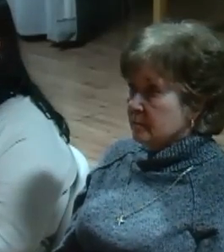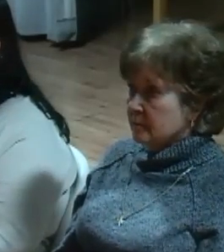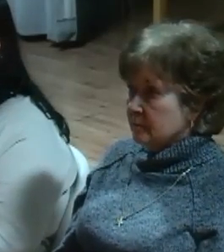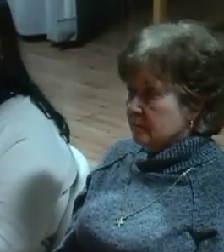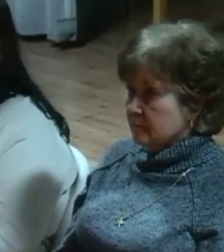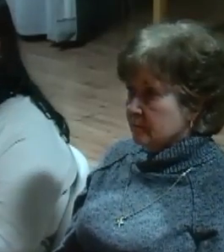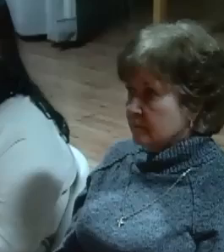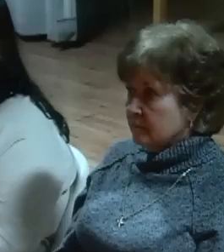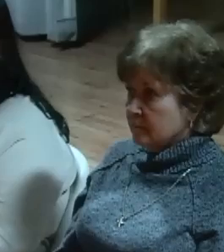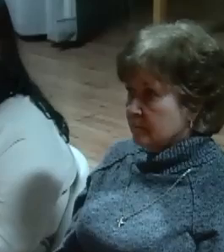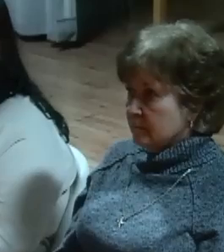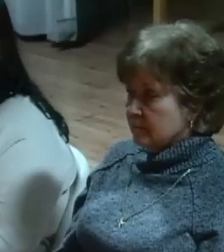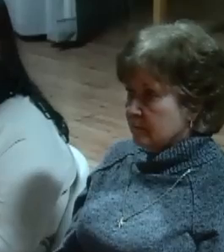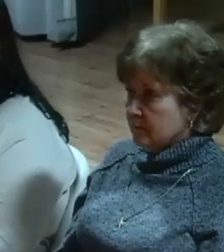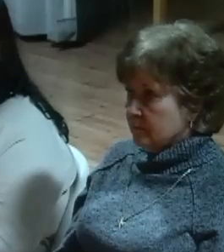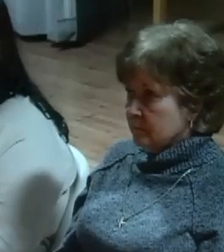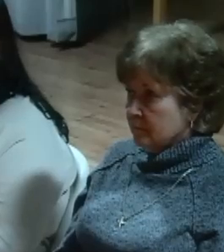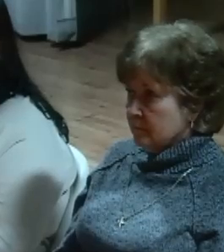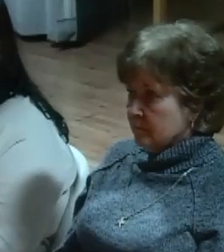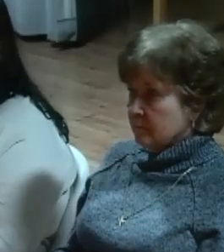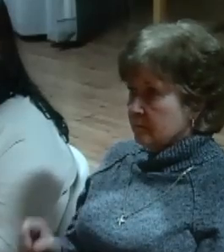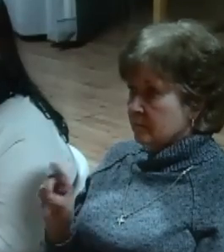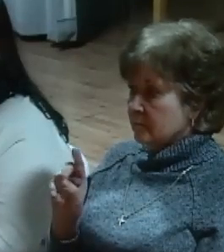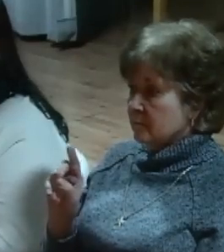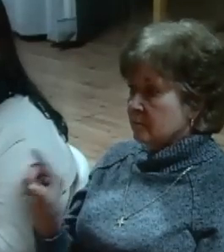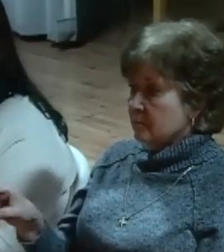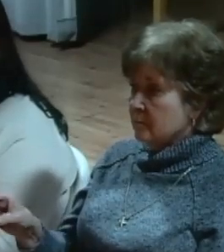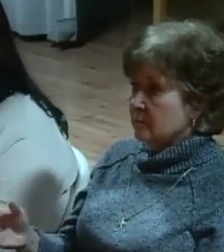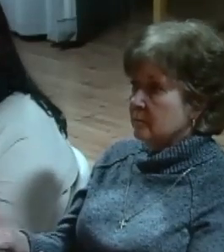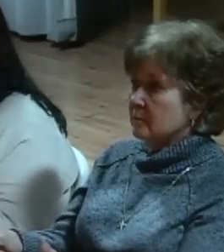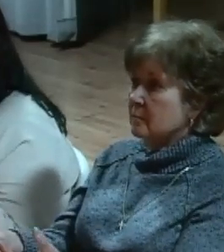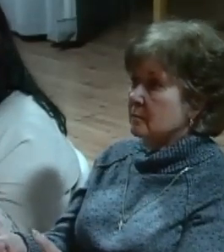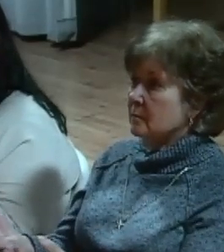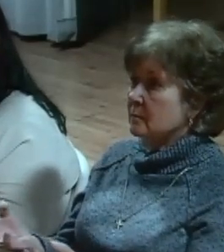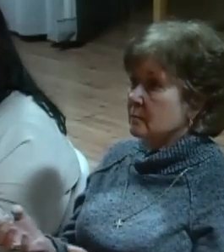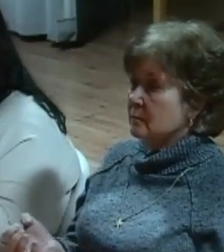You can even do you want to go to the movies.